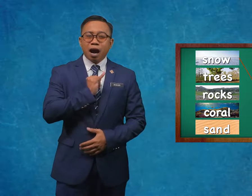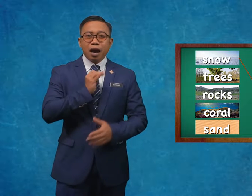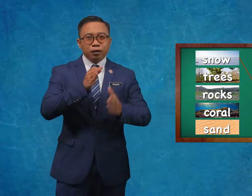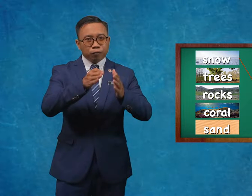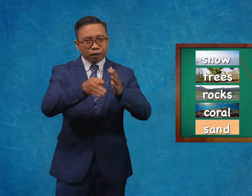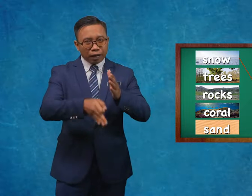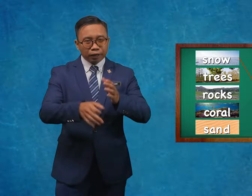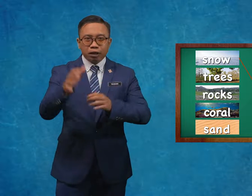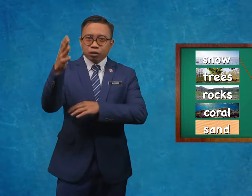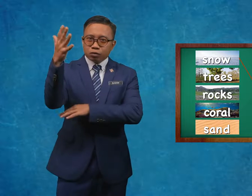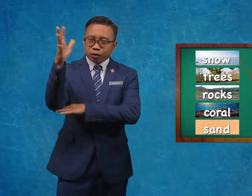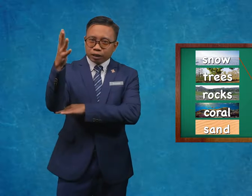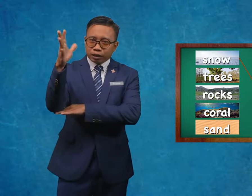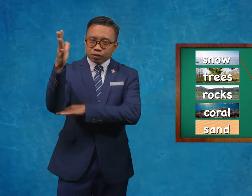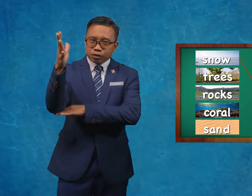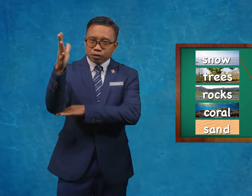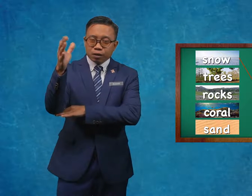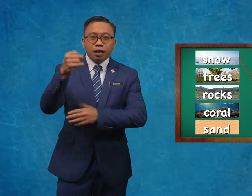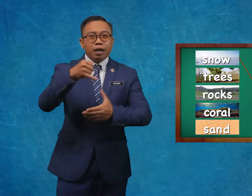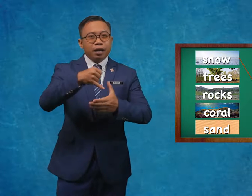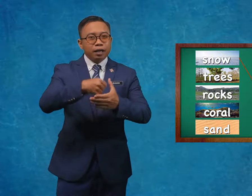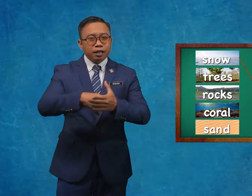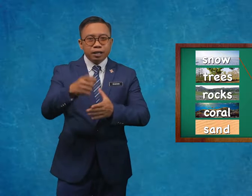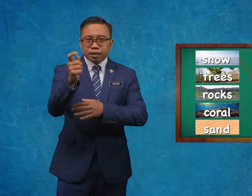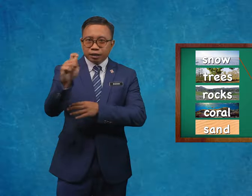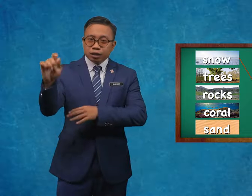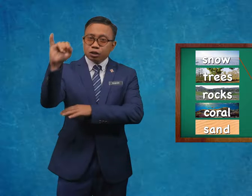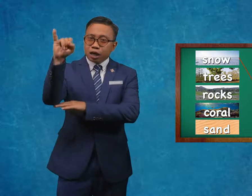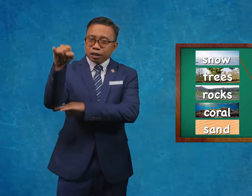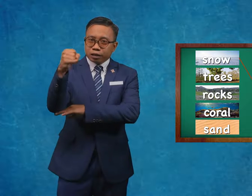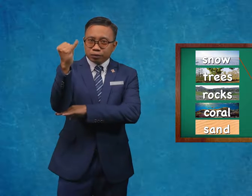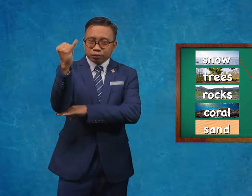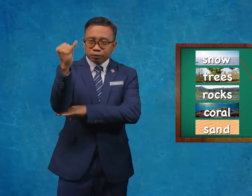I find trees in the jungle.